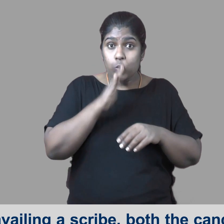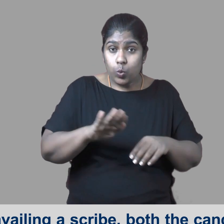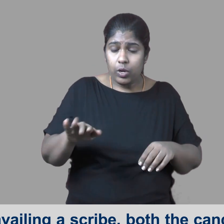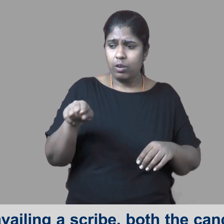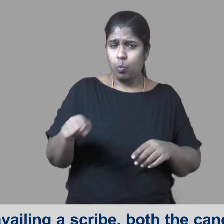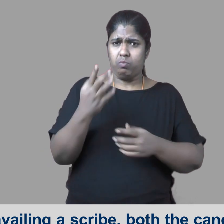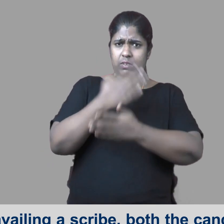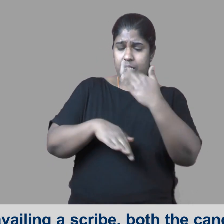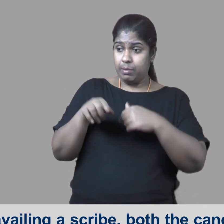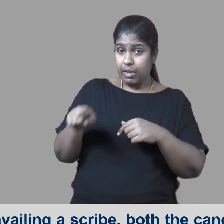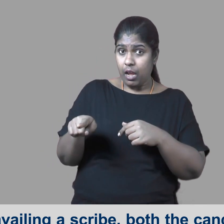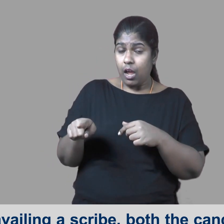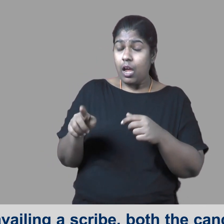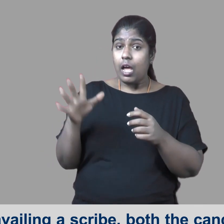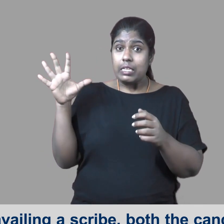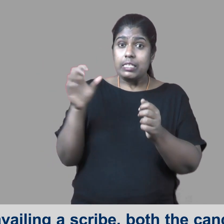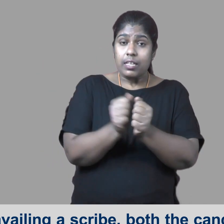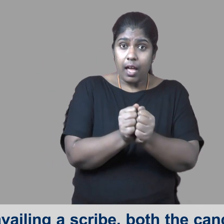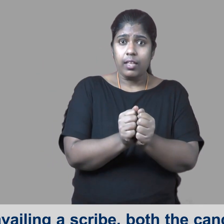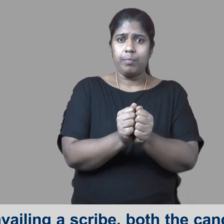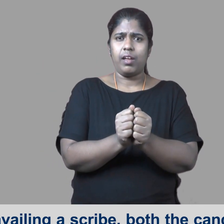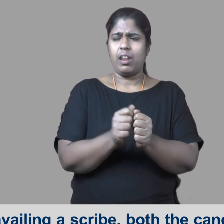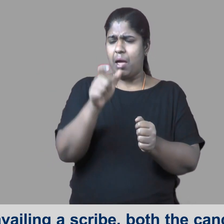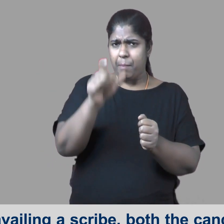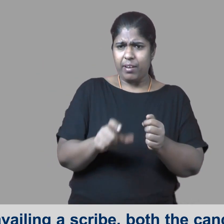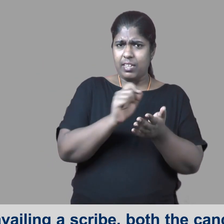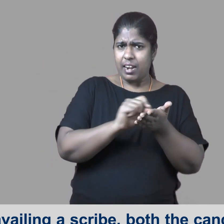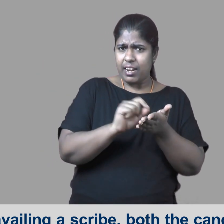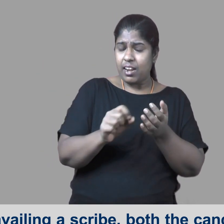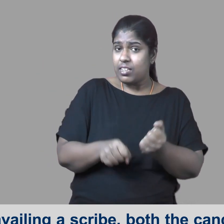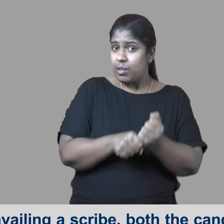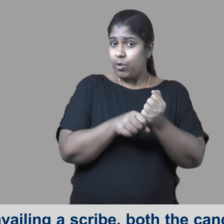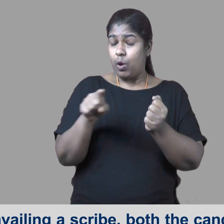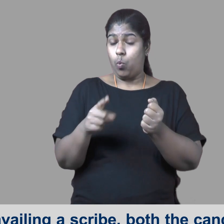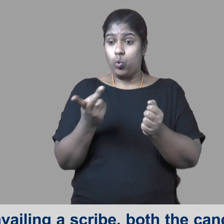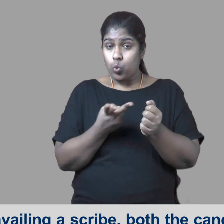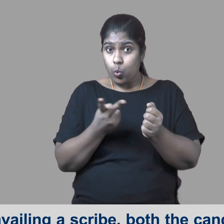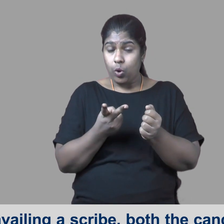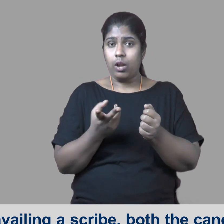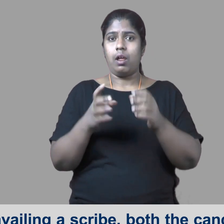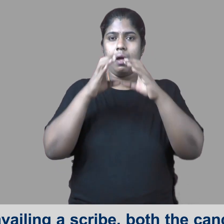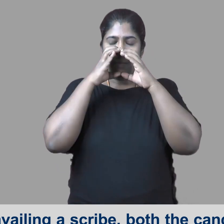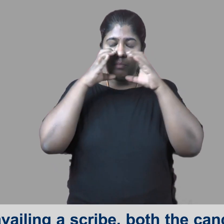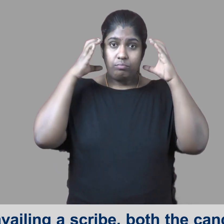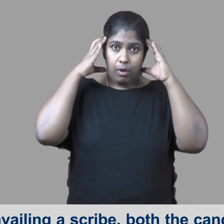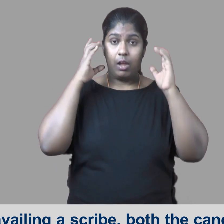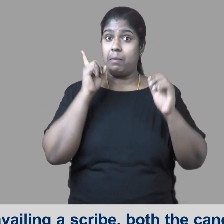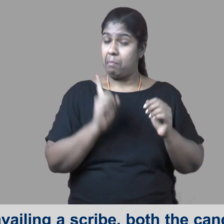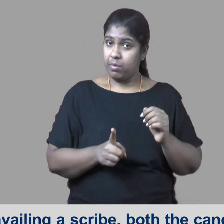In case of a PWD candidate availing a scribe, both the candidate and scribe